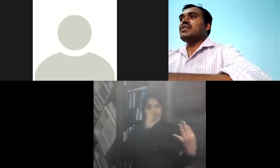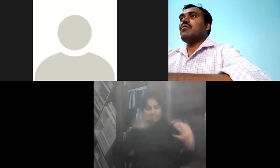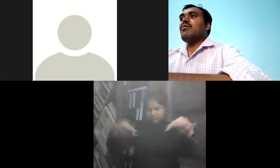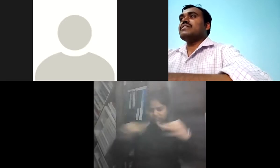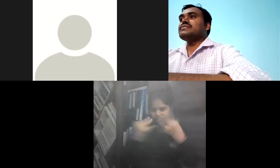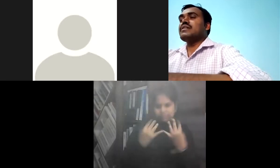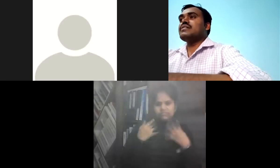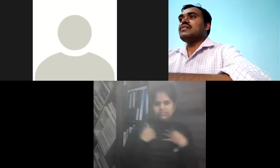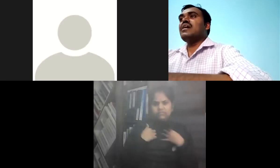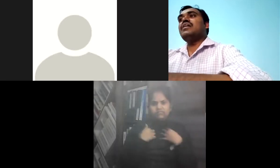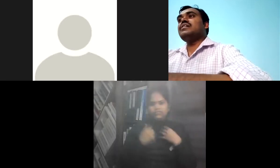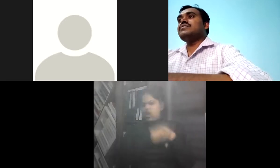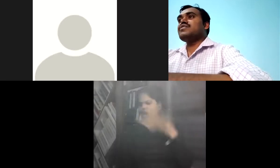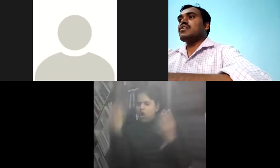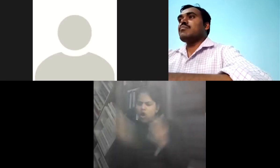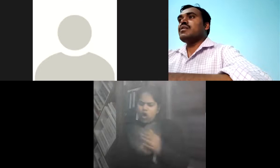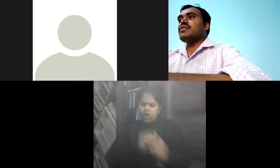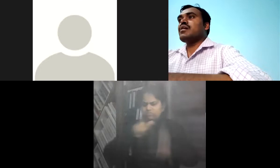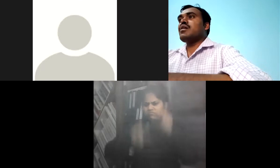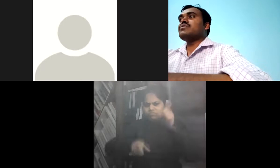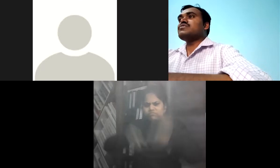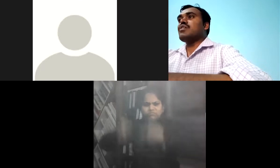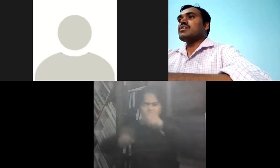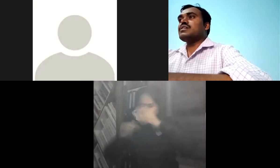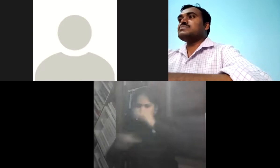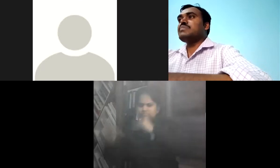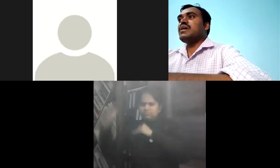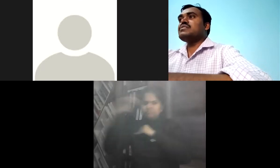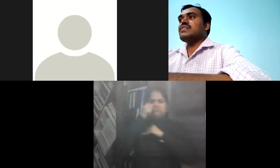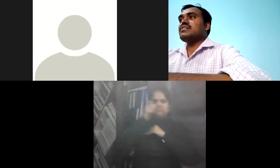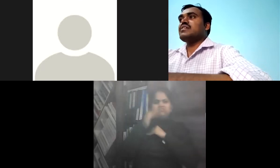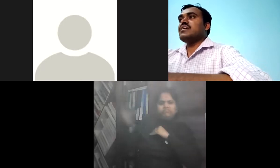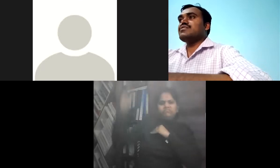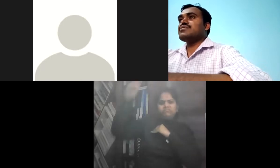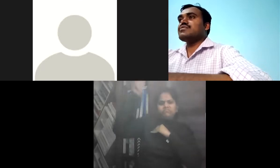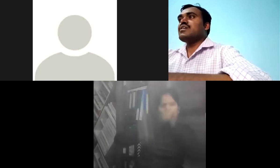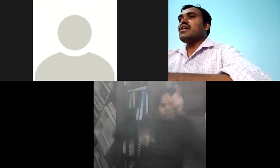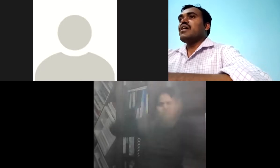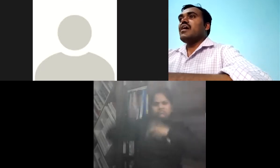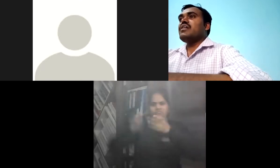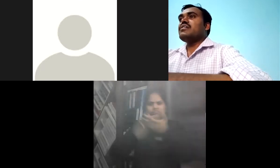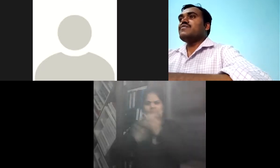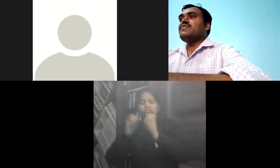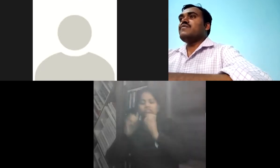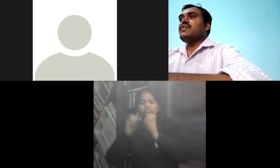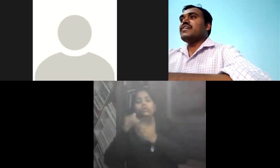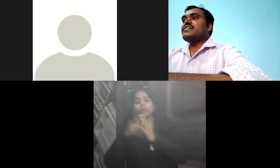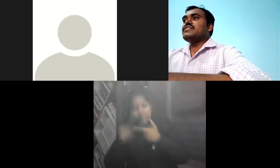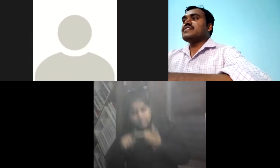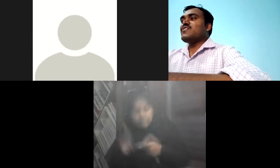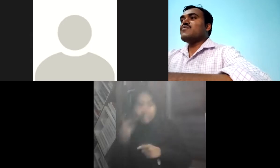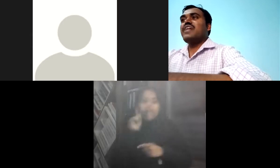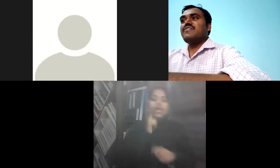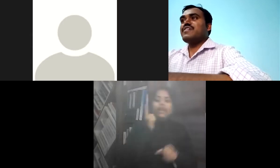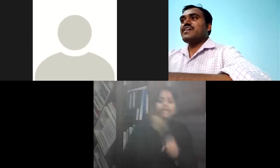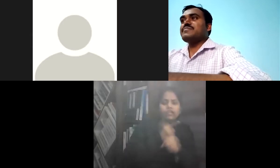steal all and sundry elderly gentlemen, counter jockeys, maids, and retired teachers, and fulfilled their